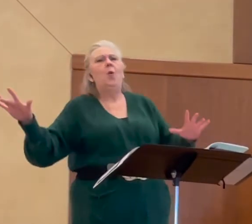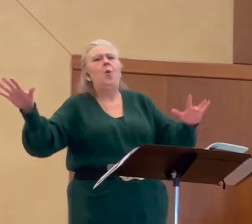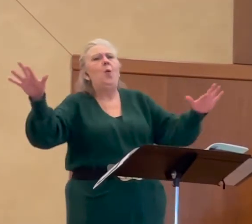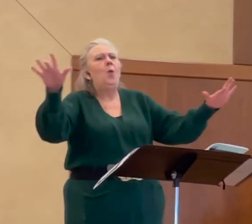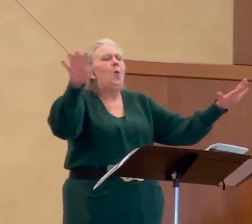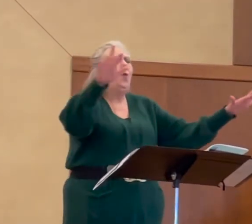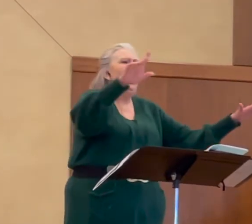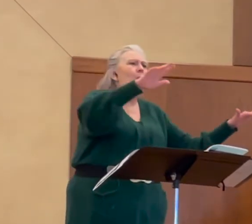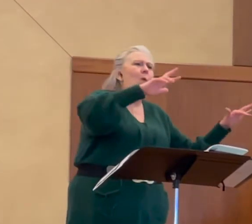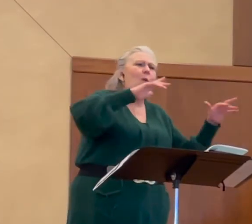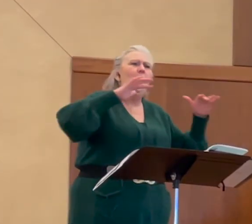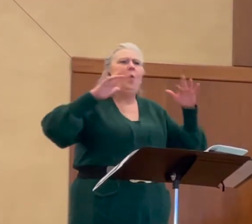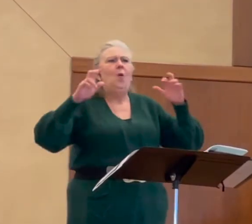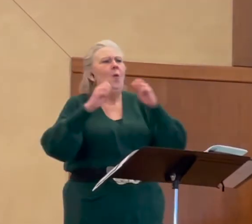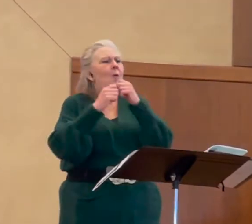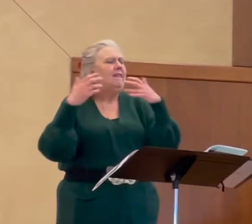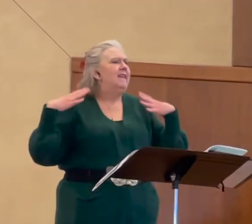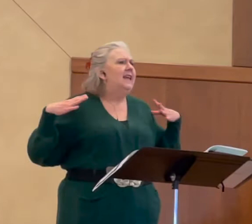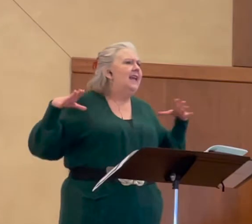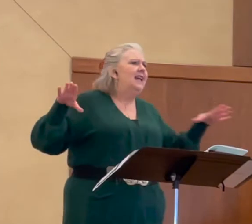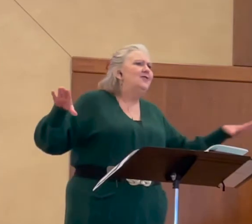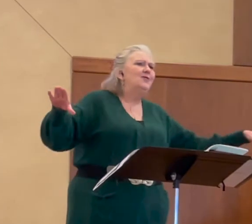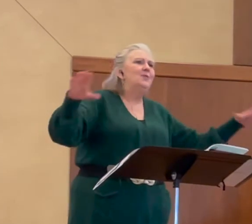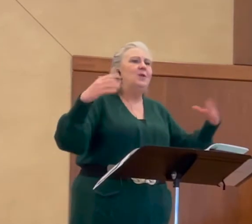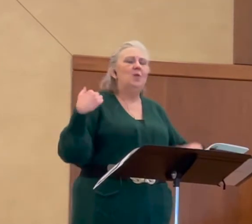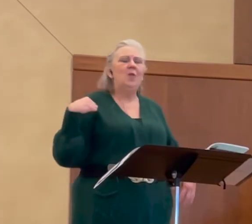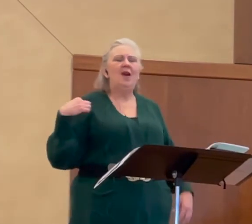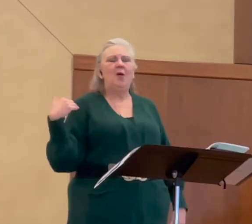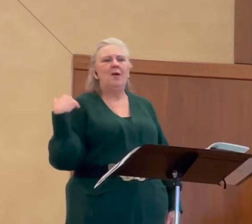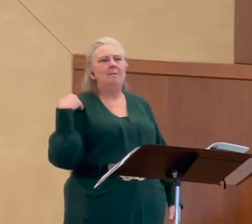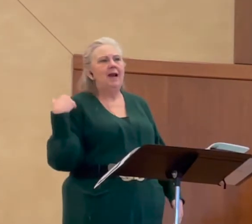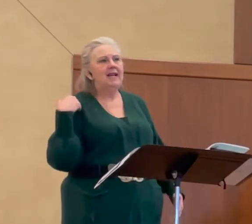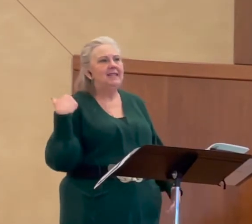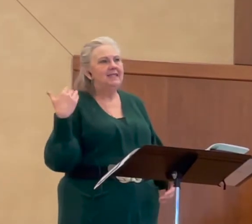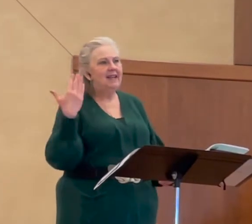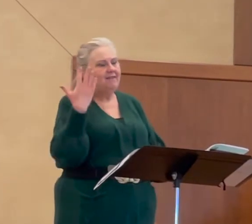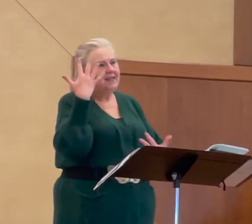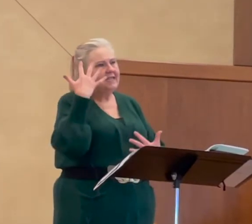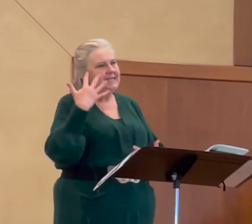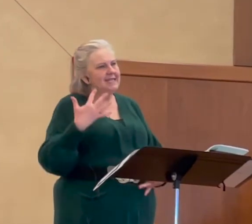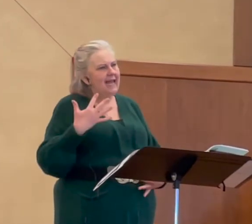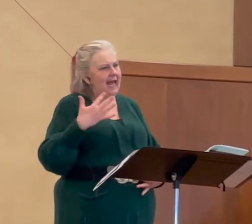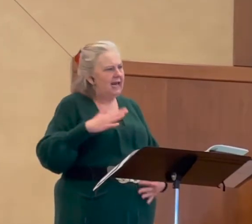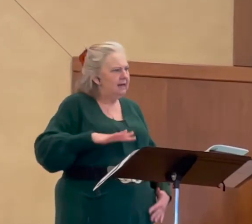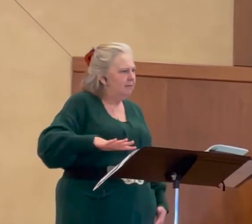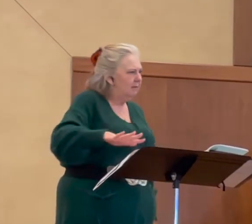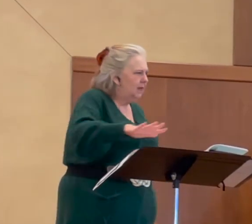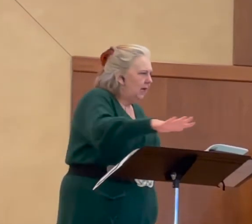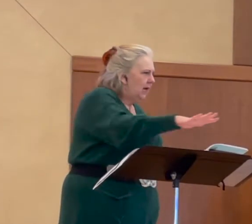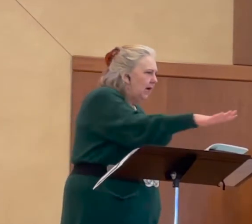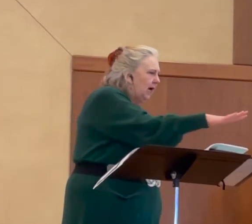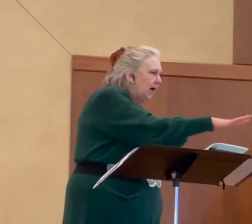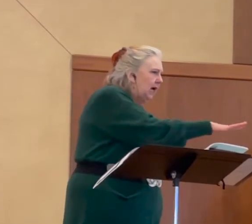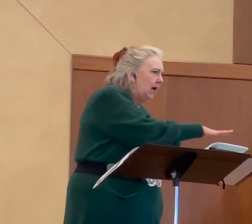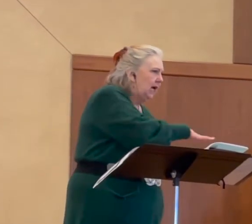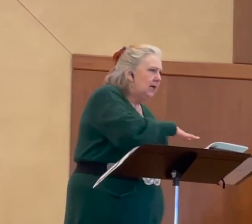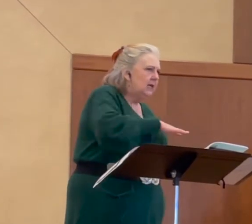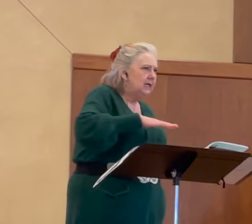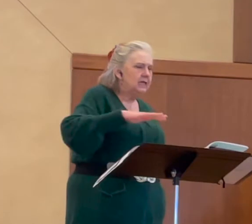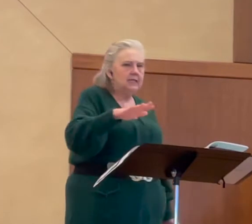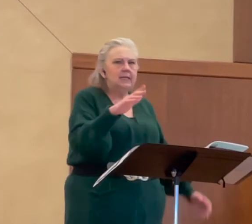wings. Again, we are reminded of the sad and lowly plains, but the song goes out over